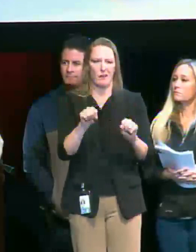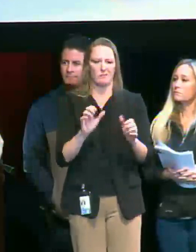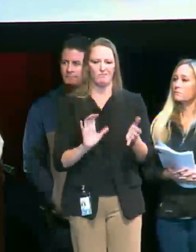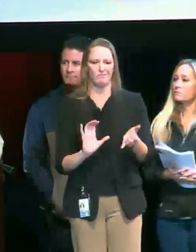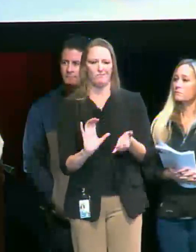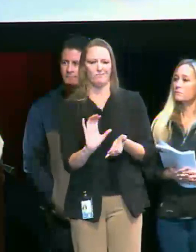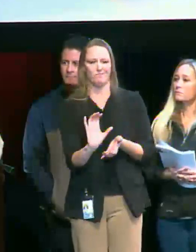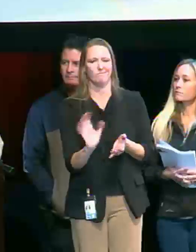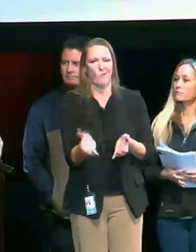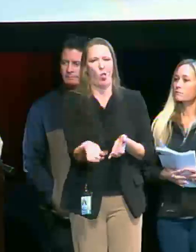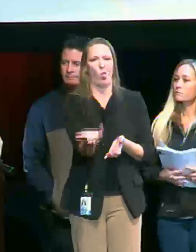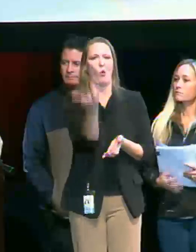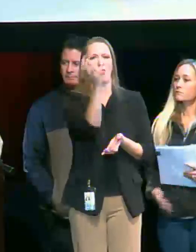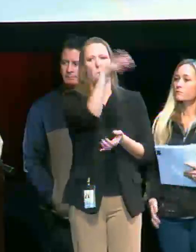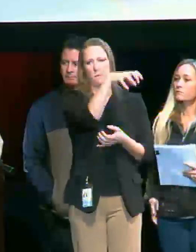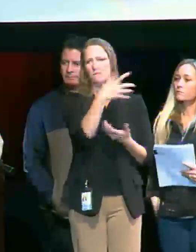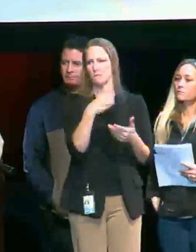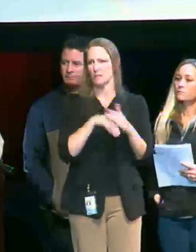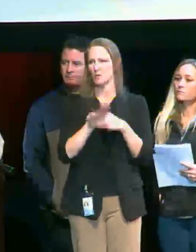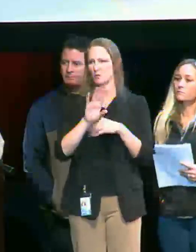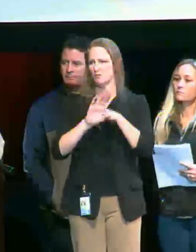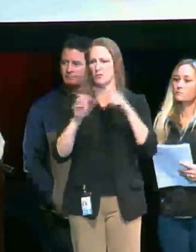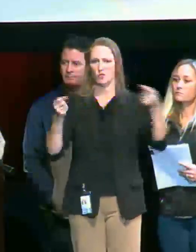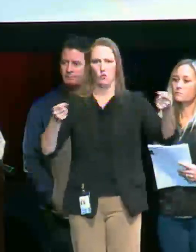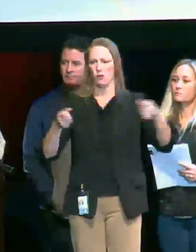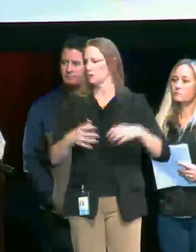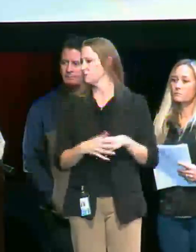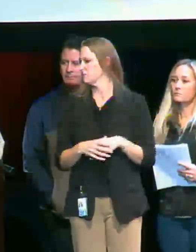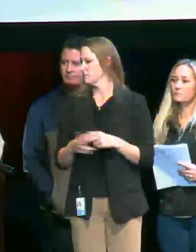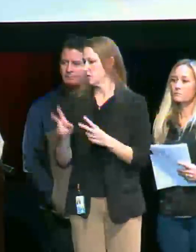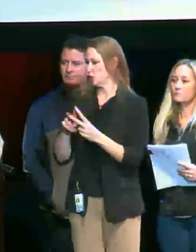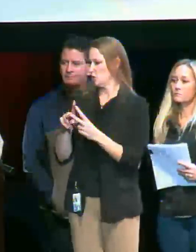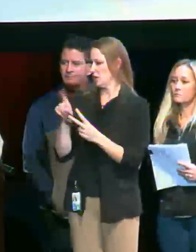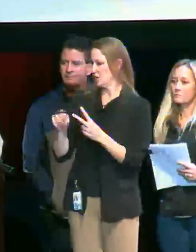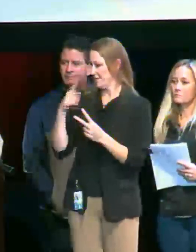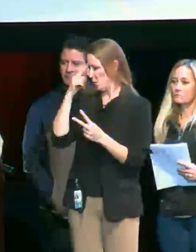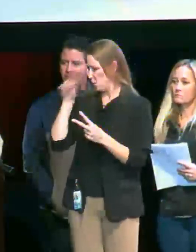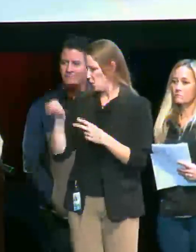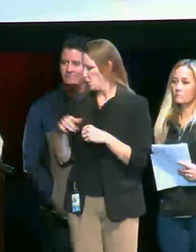truck. Okay, these two are also for you? I think it was